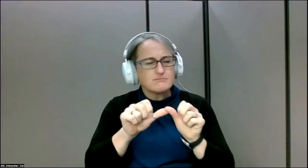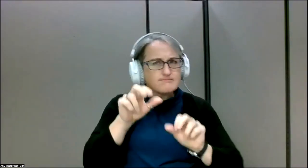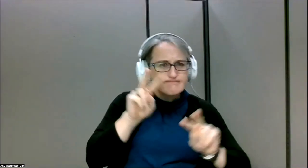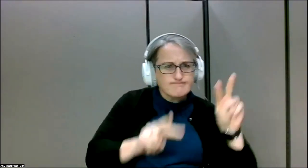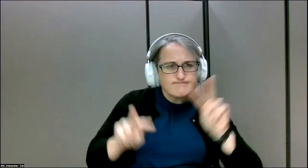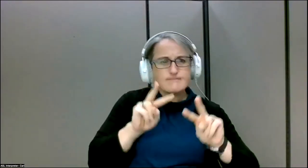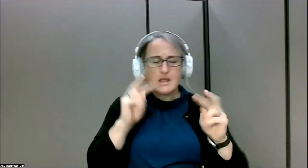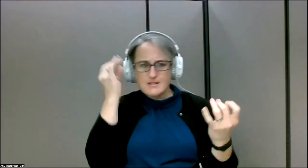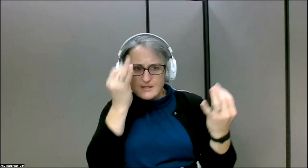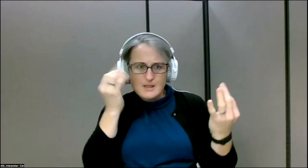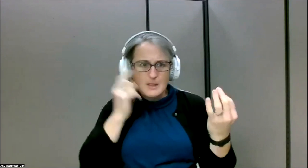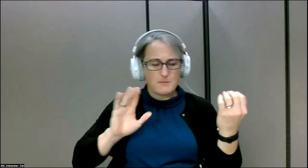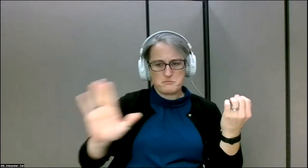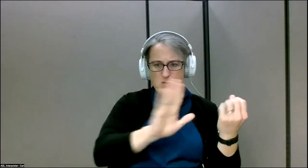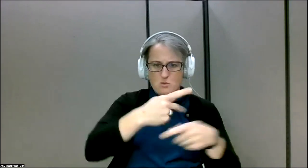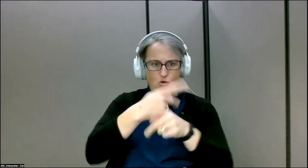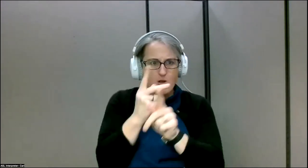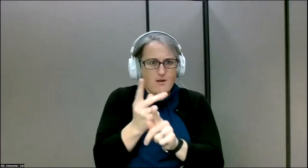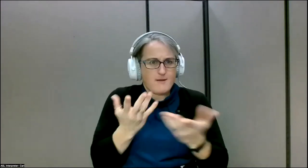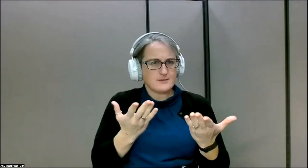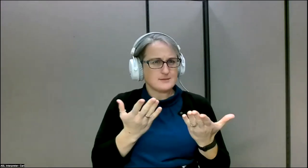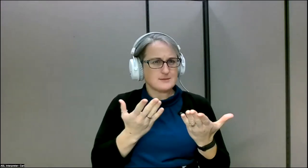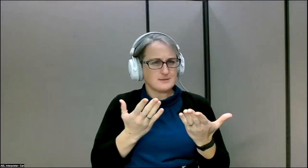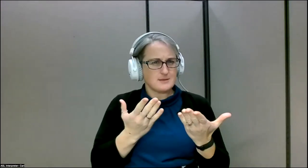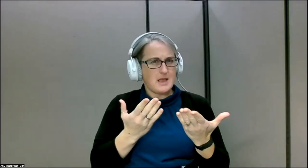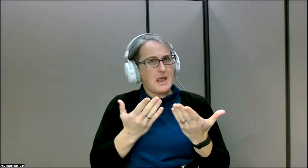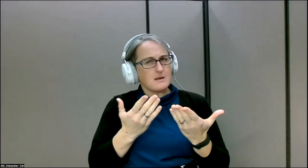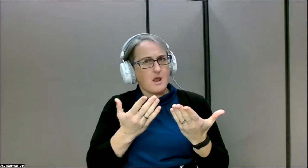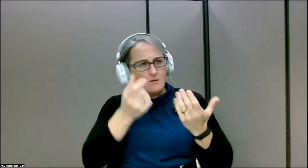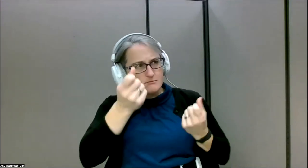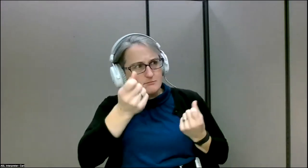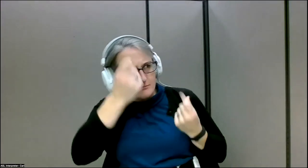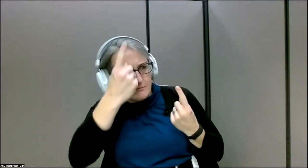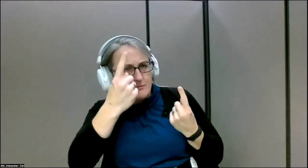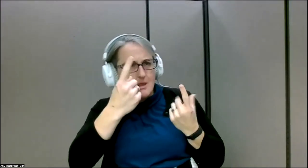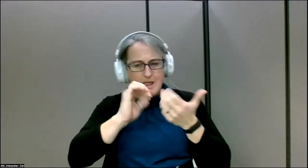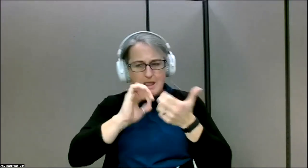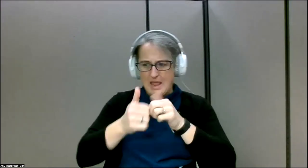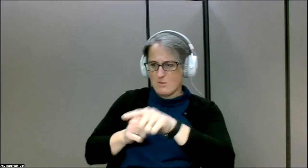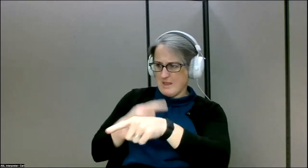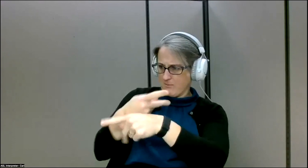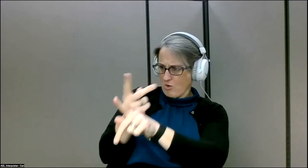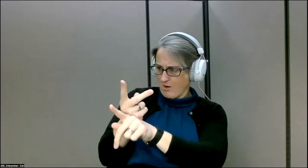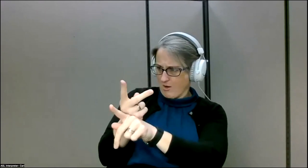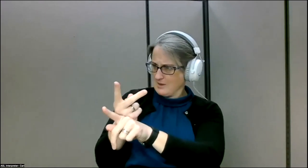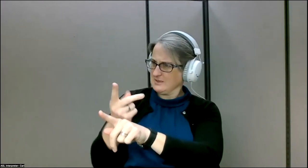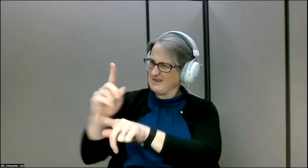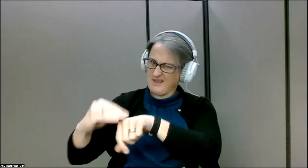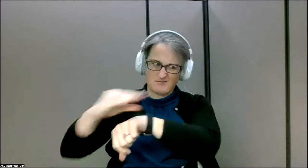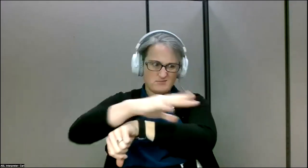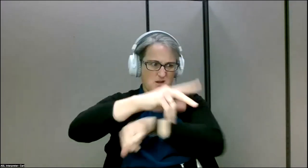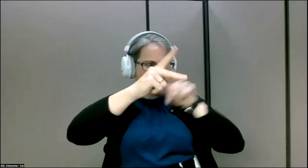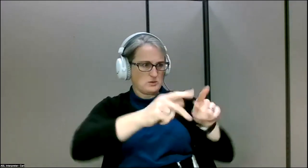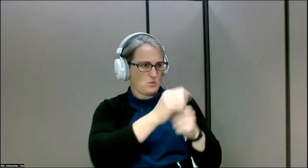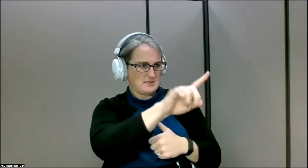their product and fostering more empathy for how their product relates to the experience of persons with